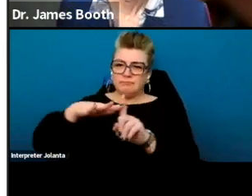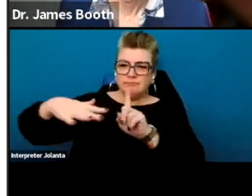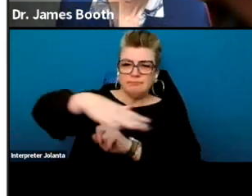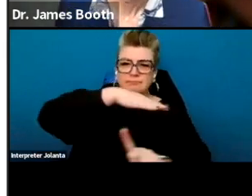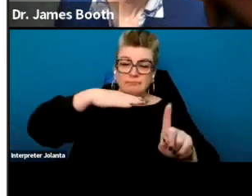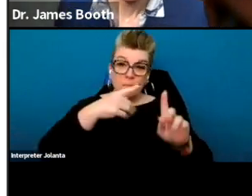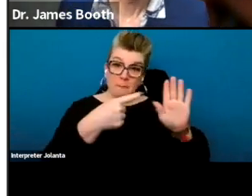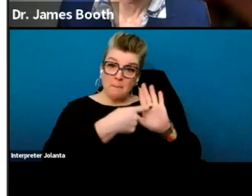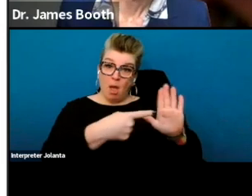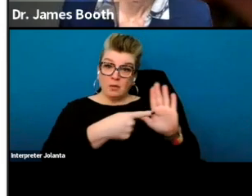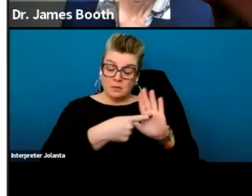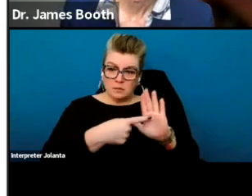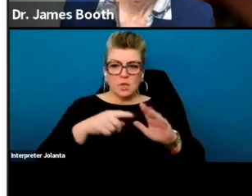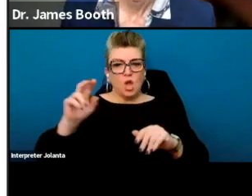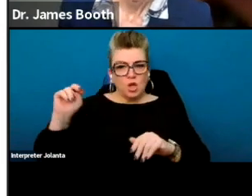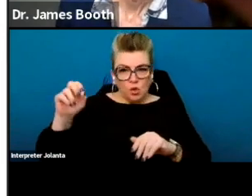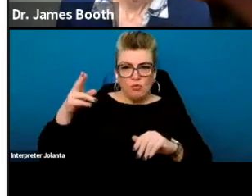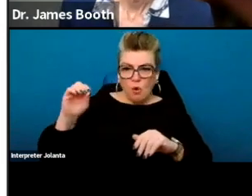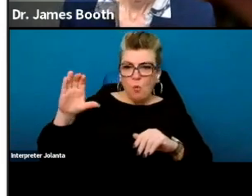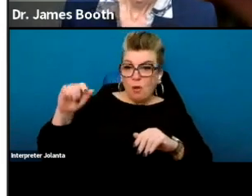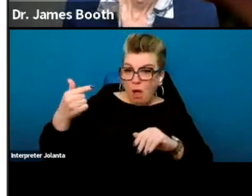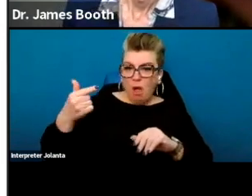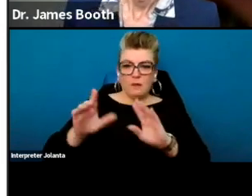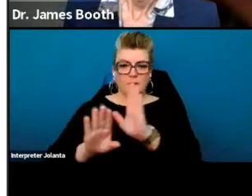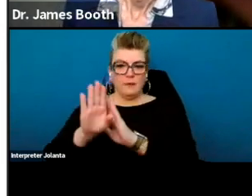models of development.